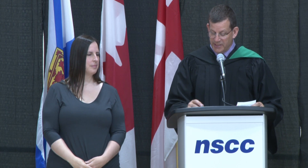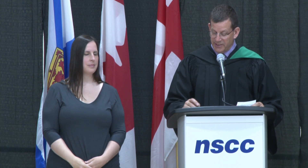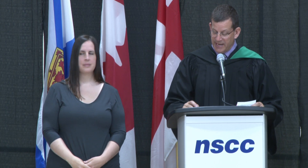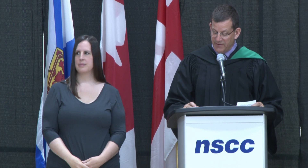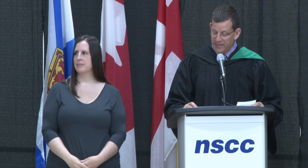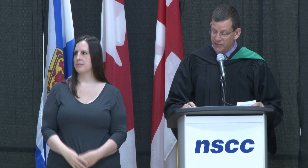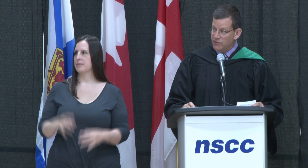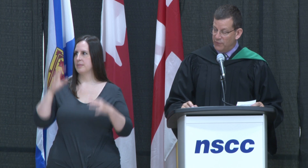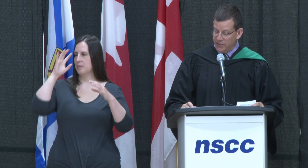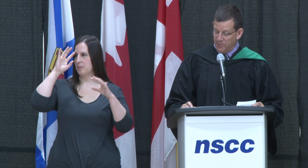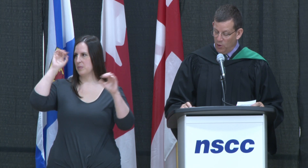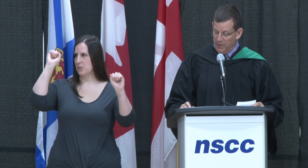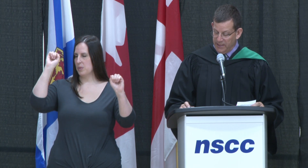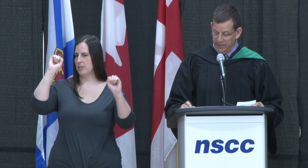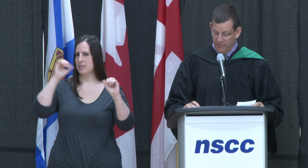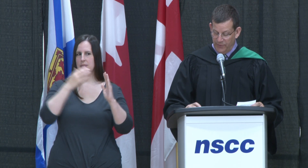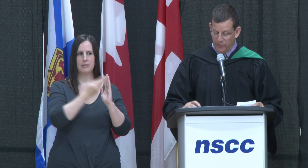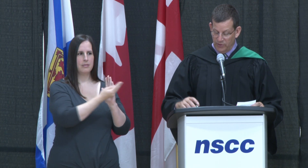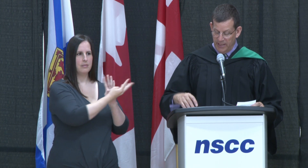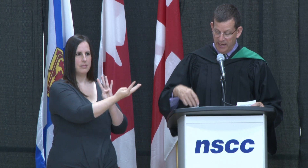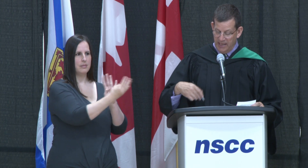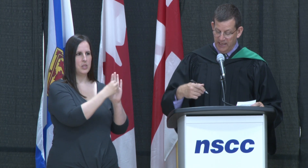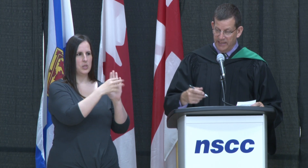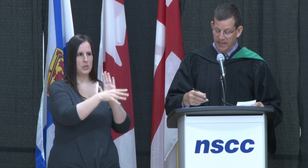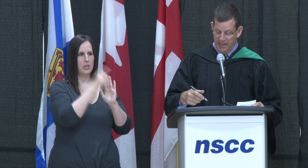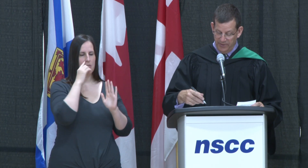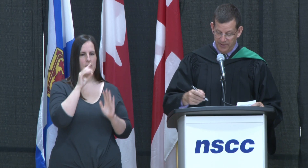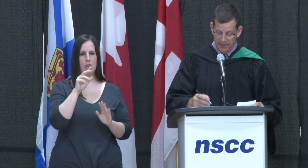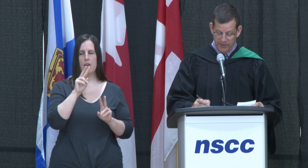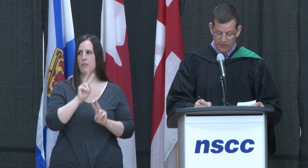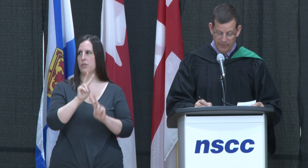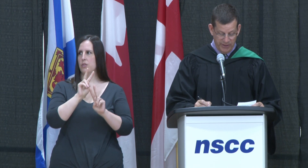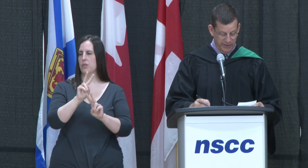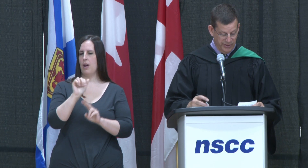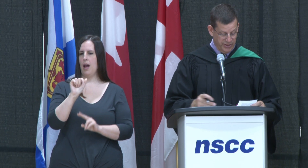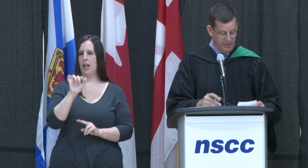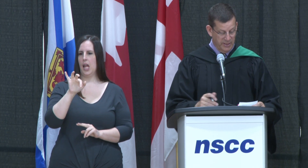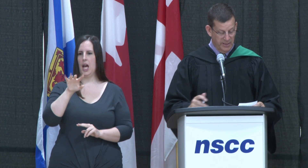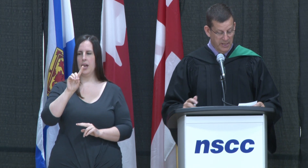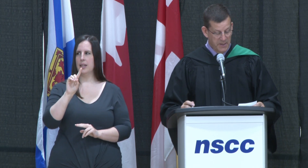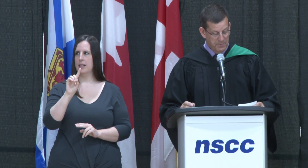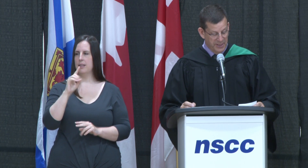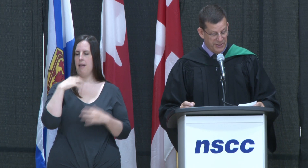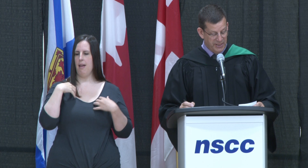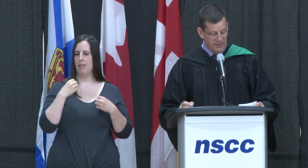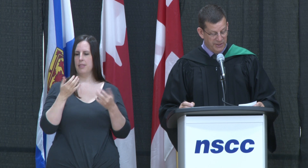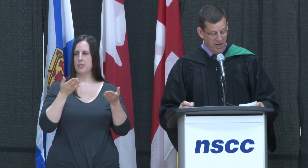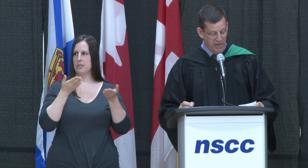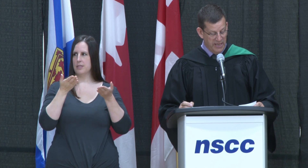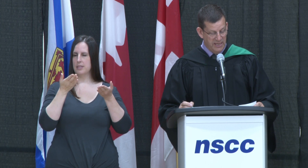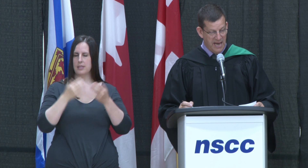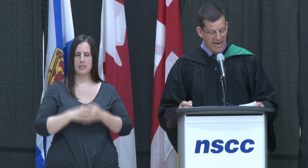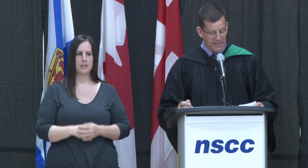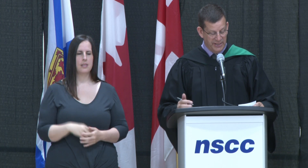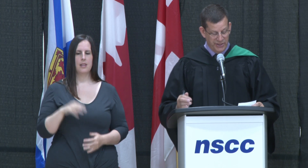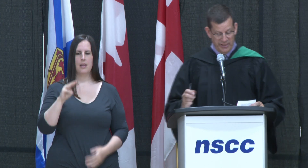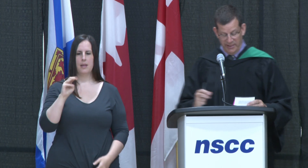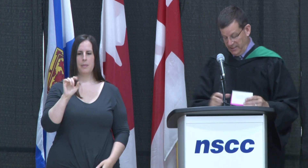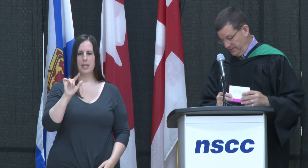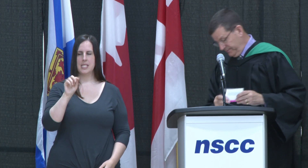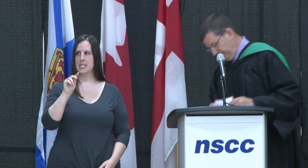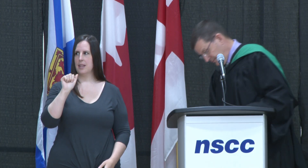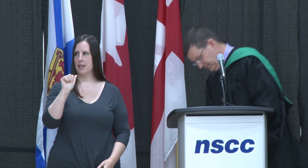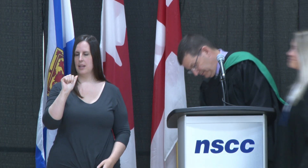Mr. President, the candidates for the Diploma in Funeral and Allied Health Services. Melissa Darlene